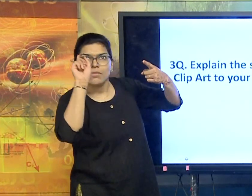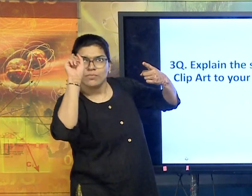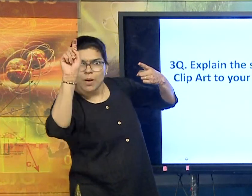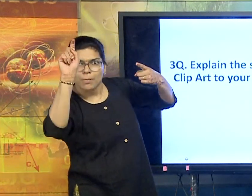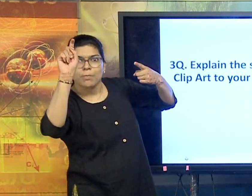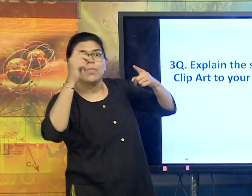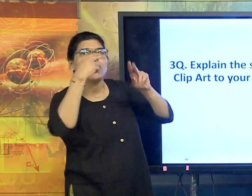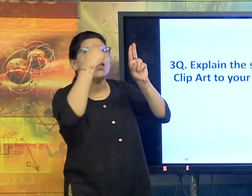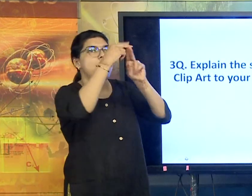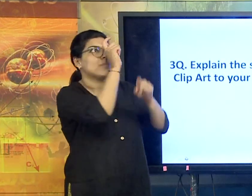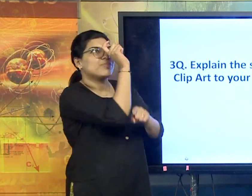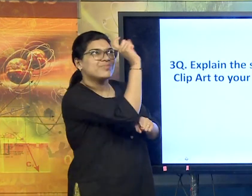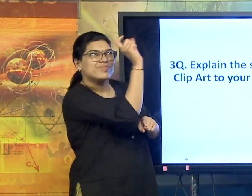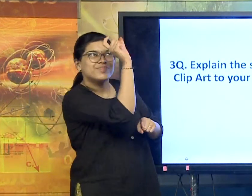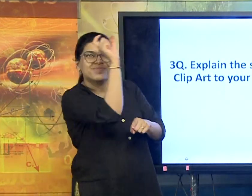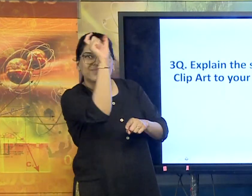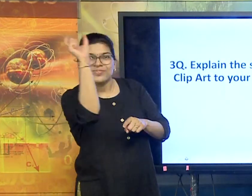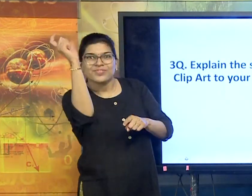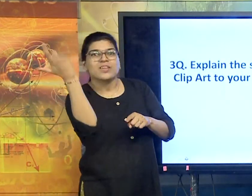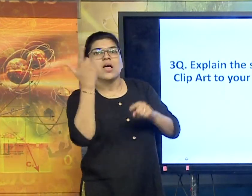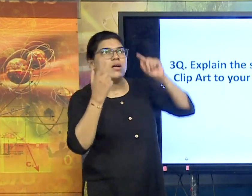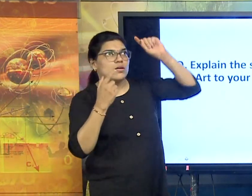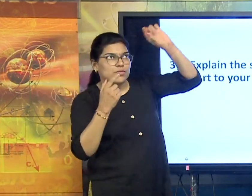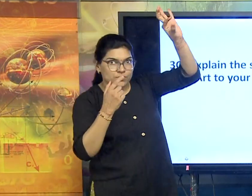then second step, then third step.